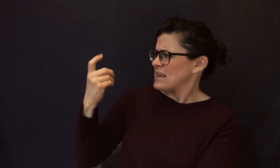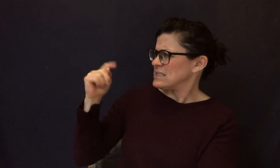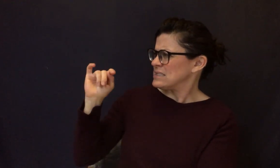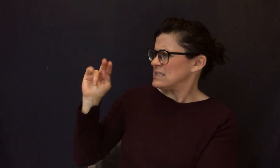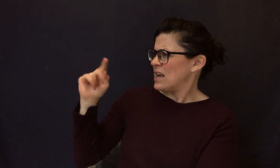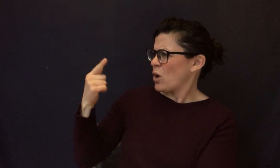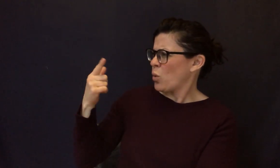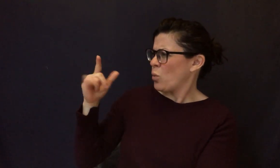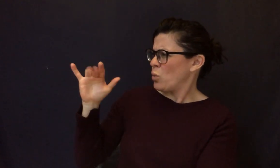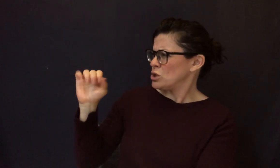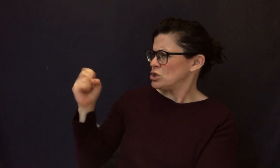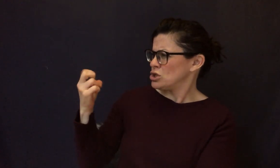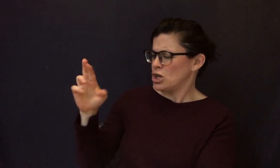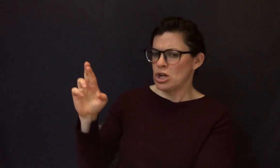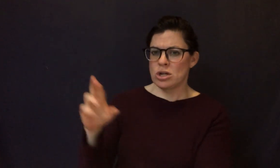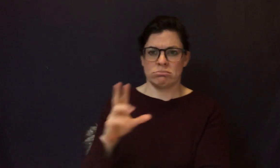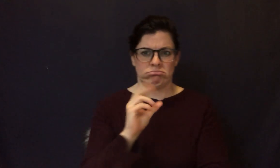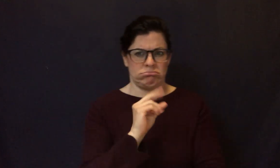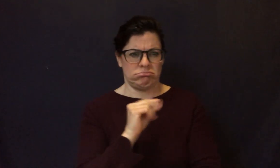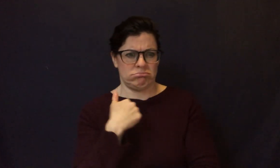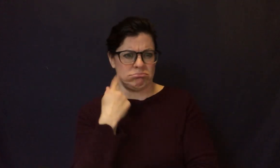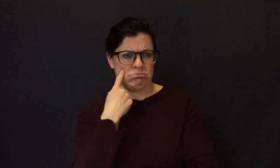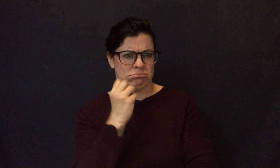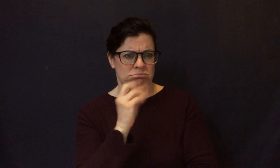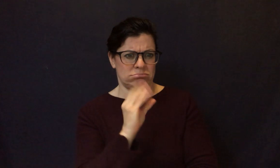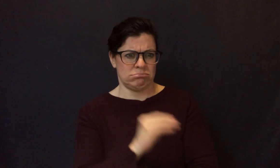She did Type A fire station.